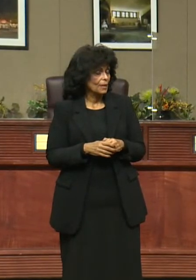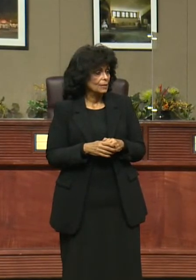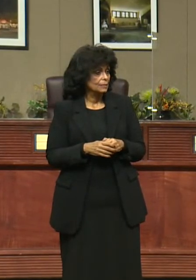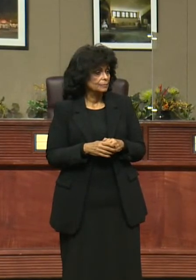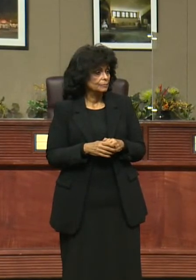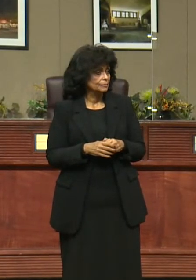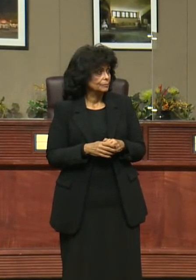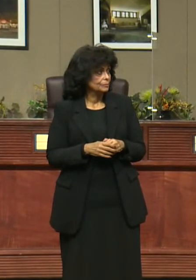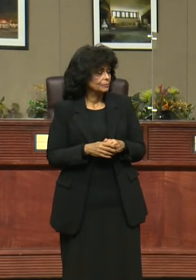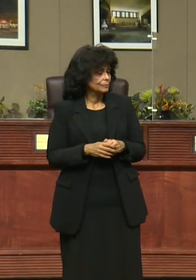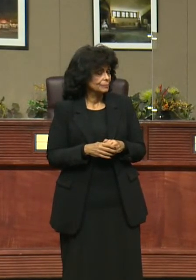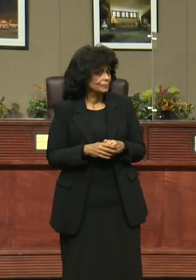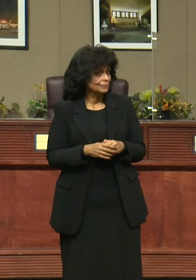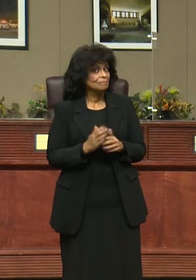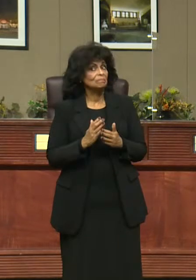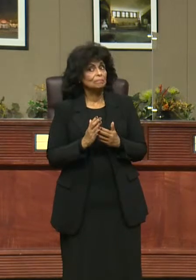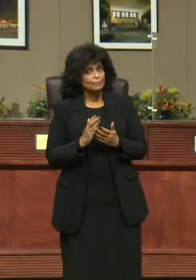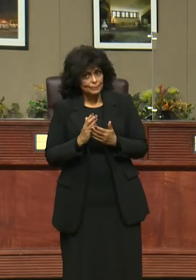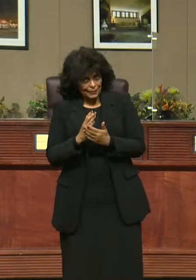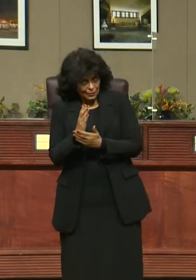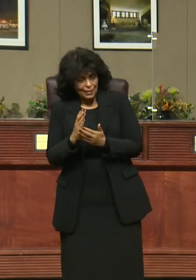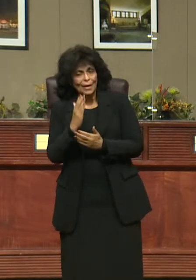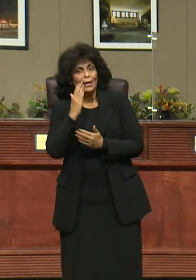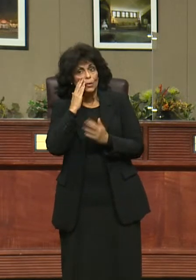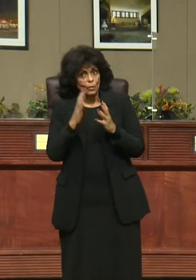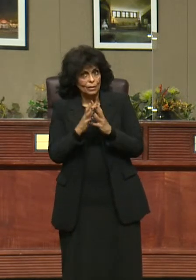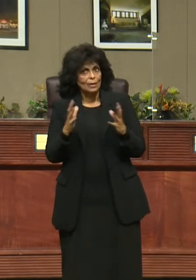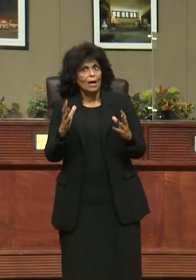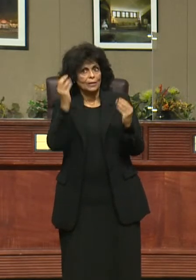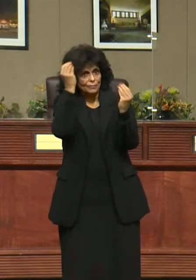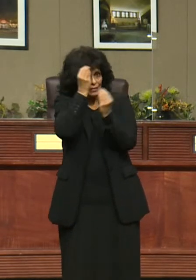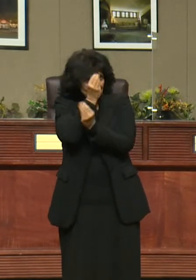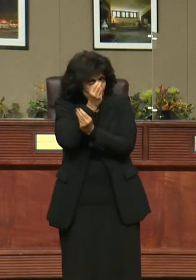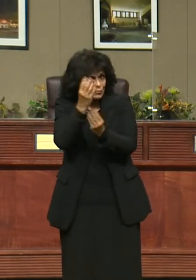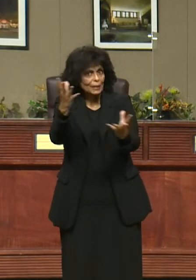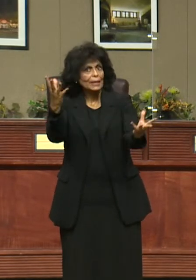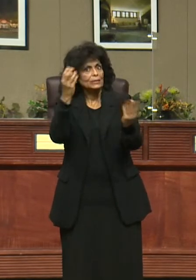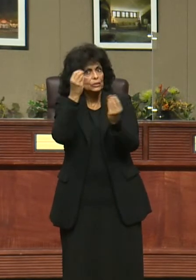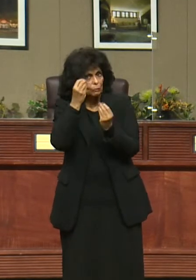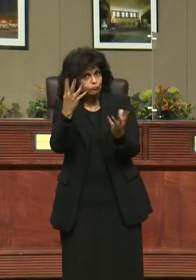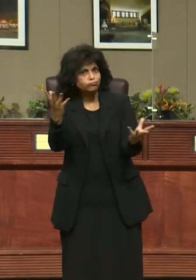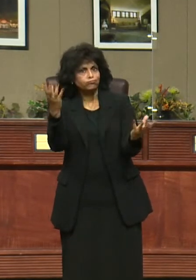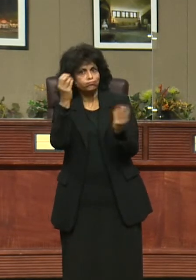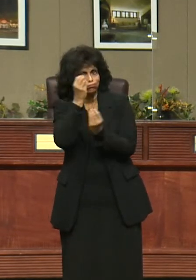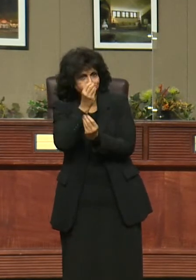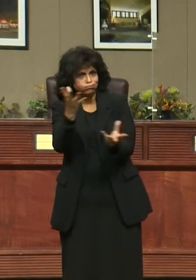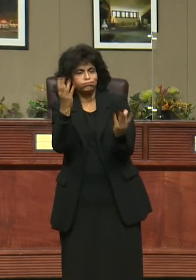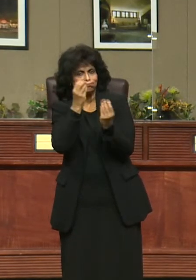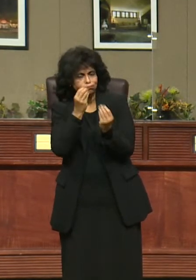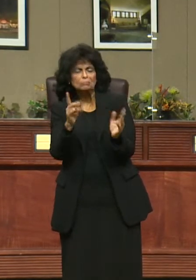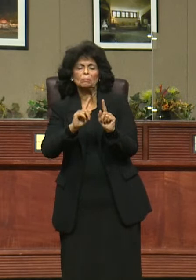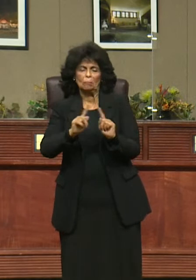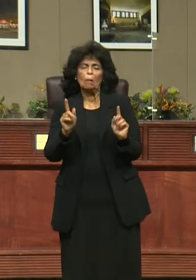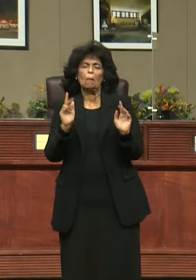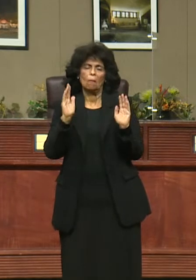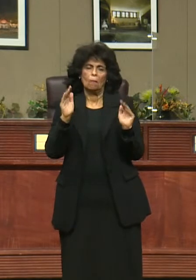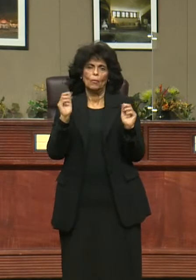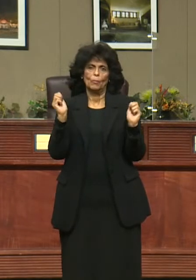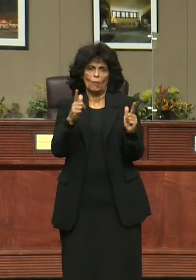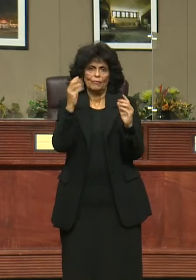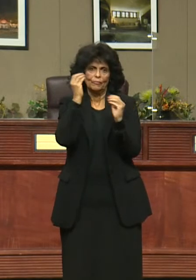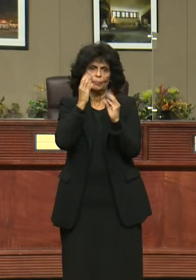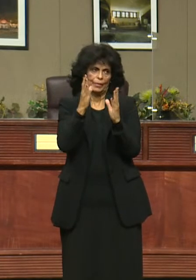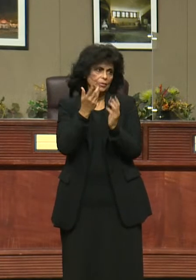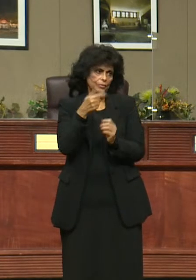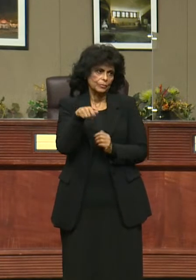I know that was a lot of information to share with you, but hopefully it all was important to you. Due